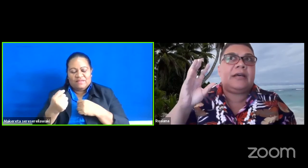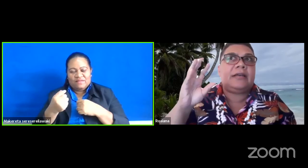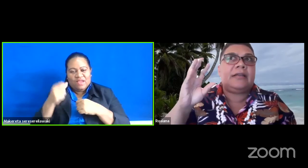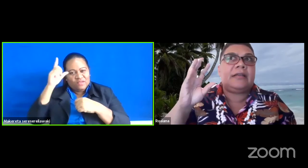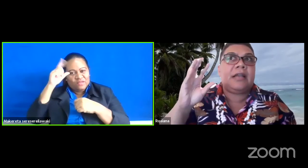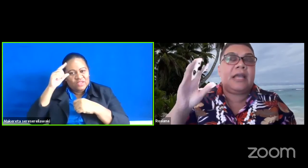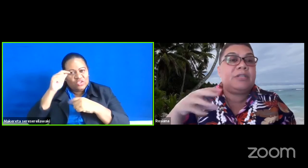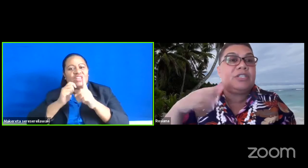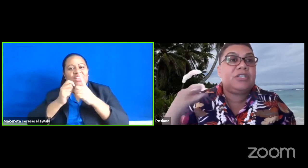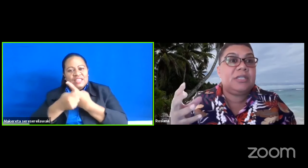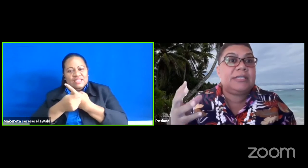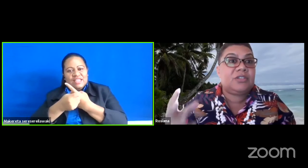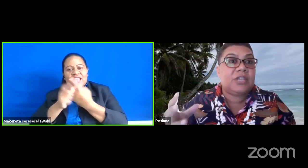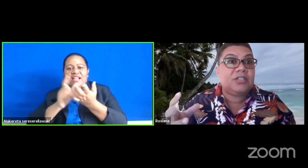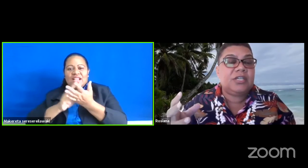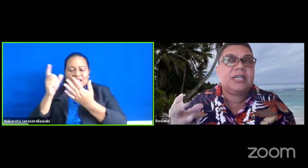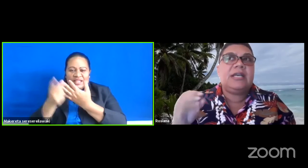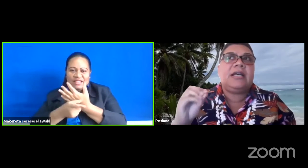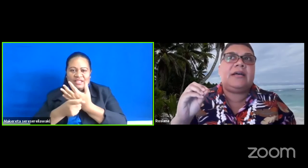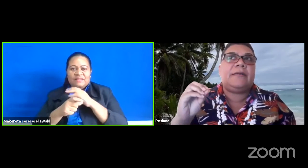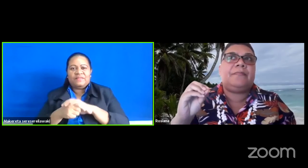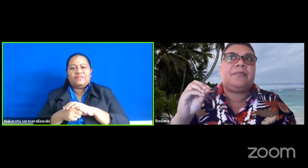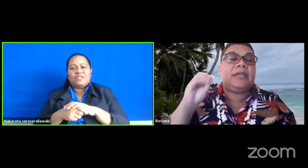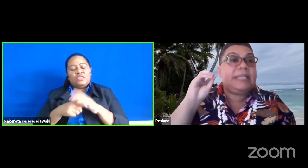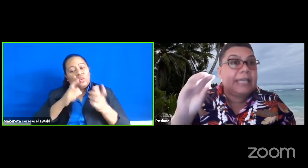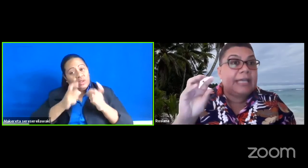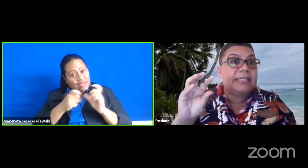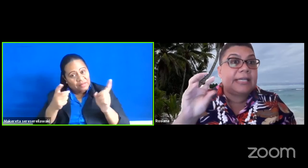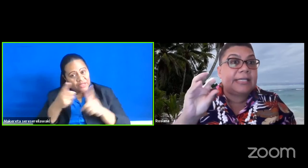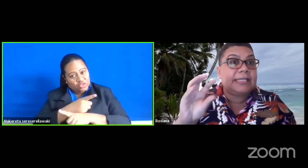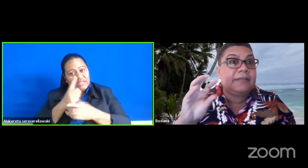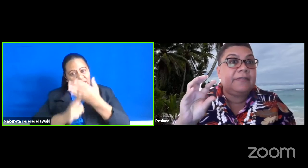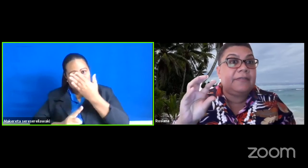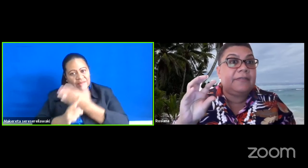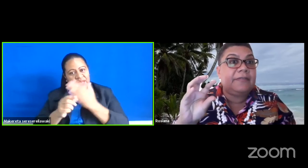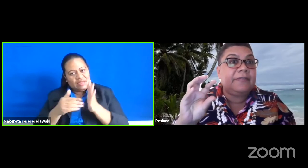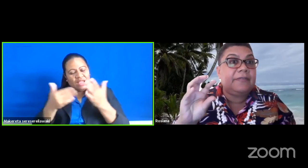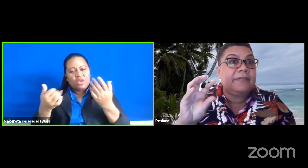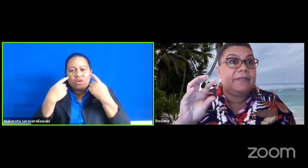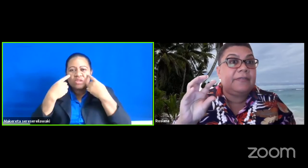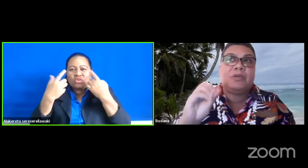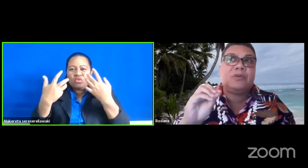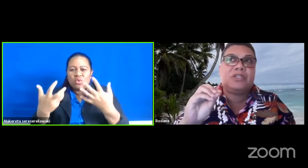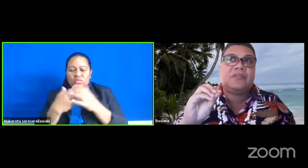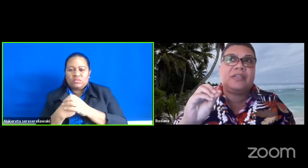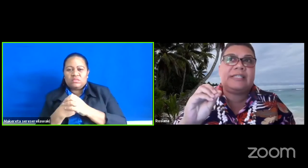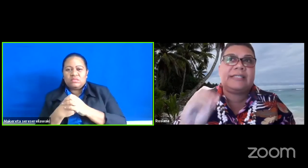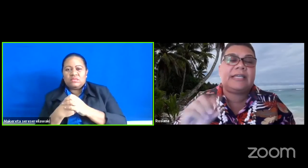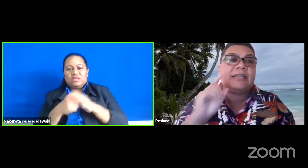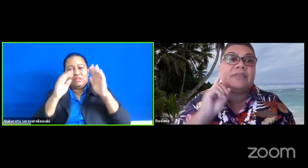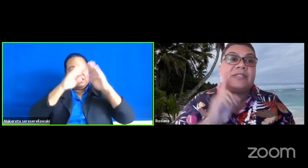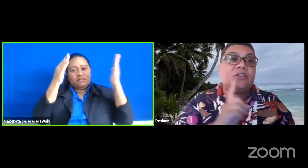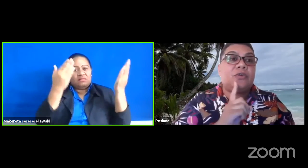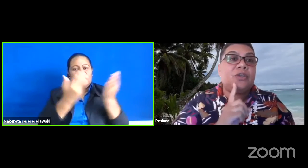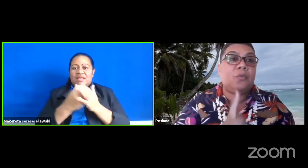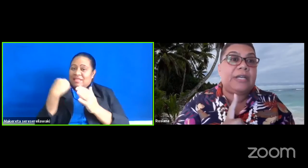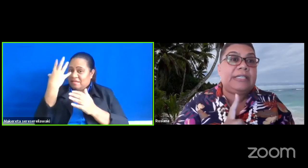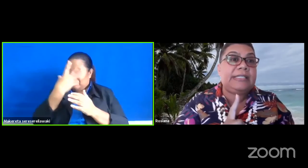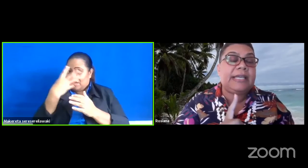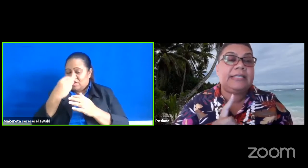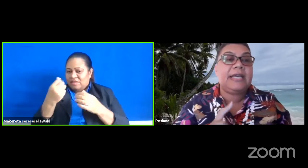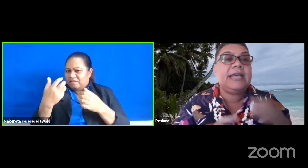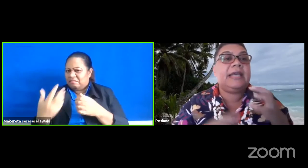um uh climate is changing um the indicators are still available because the beauty of it is that there is